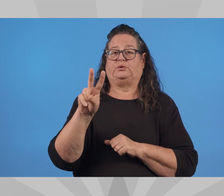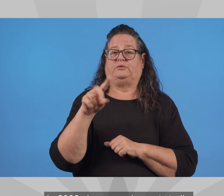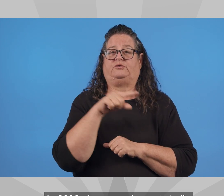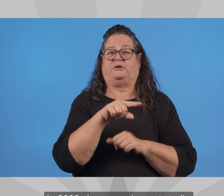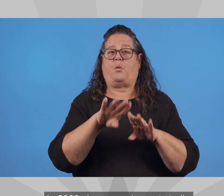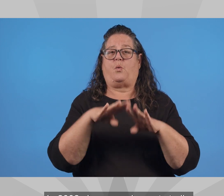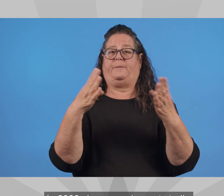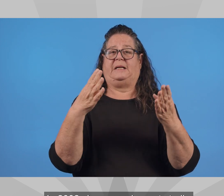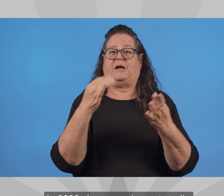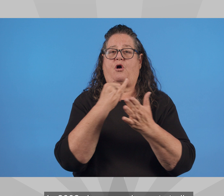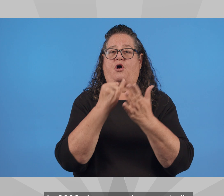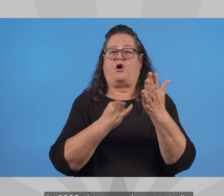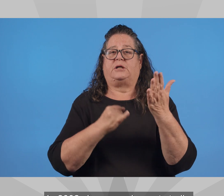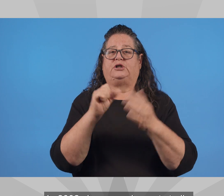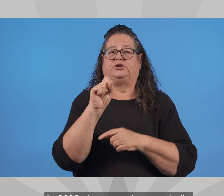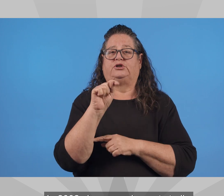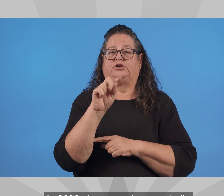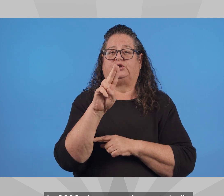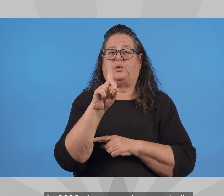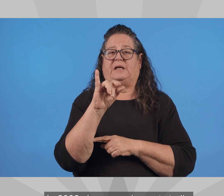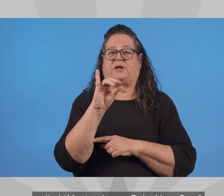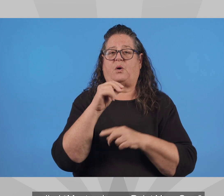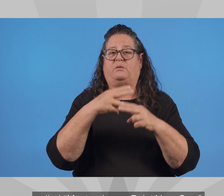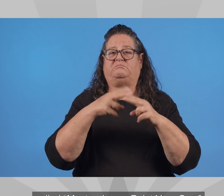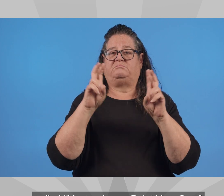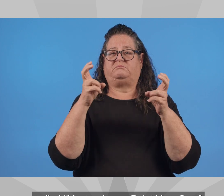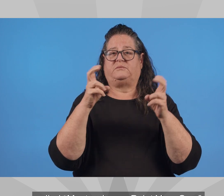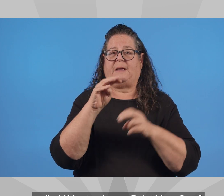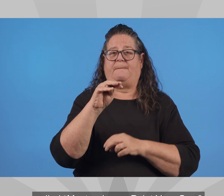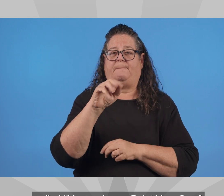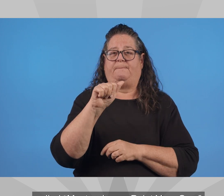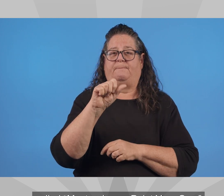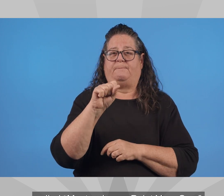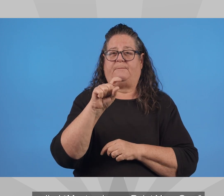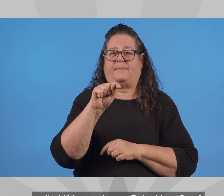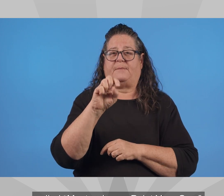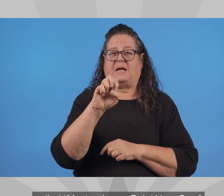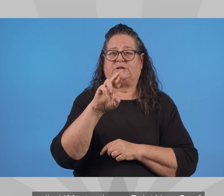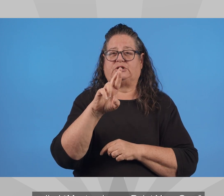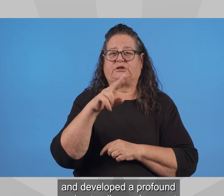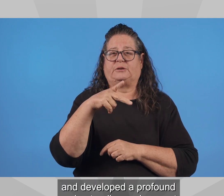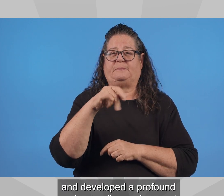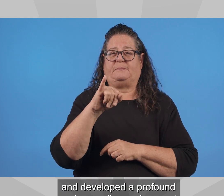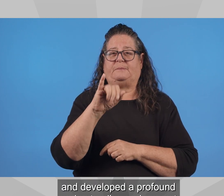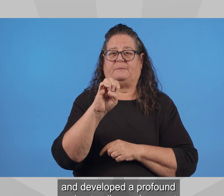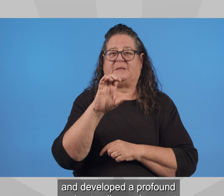In 2002, she opened an art studio called Masterpieces, Paint Your Own, and developed a